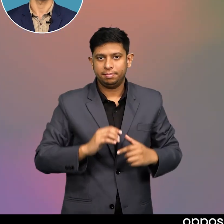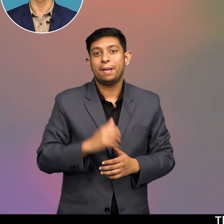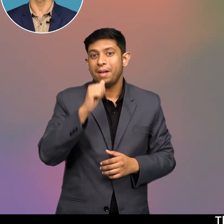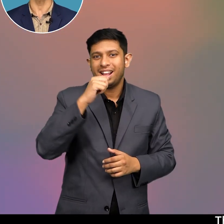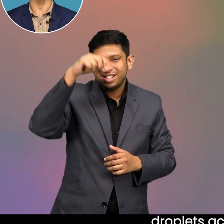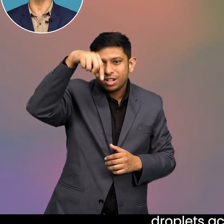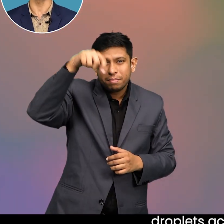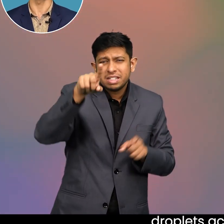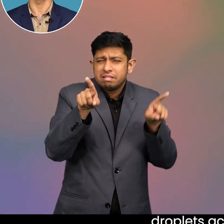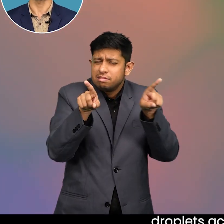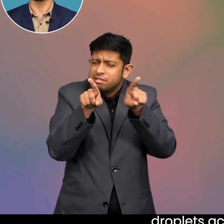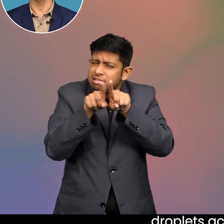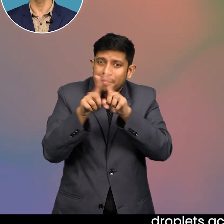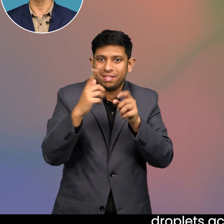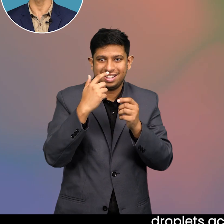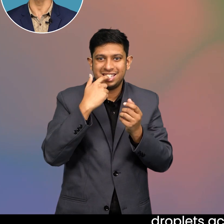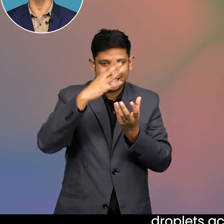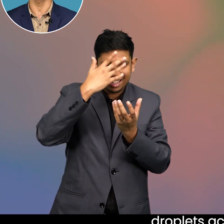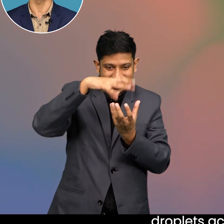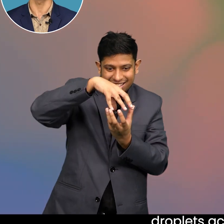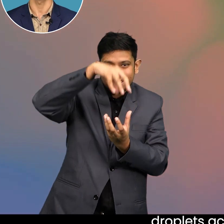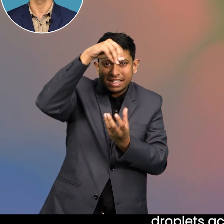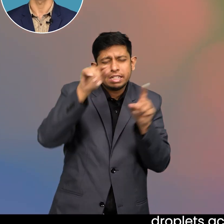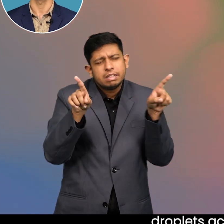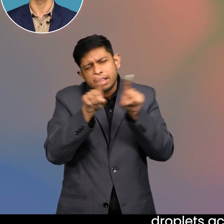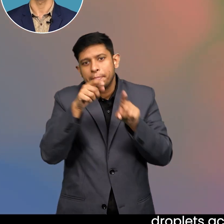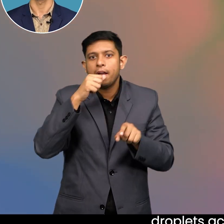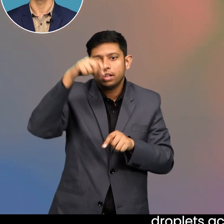The water droplets act like small prisms.